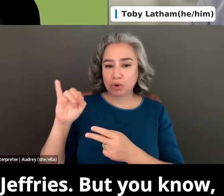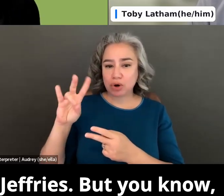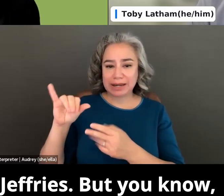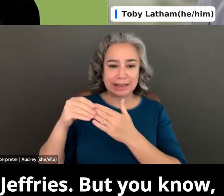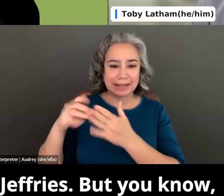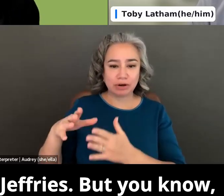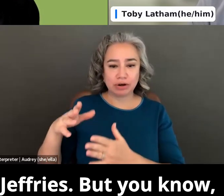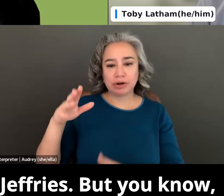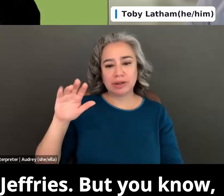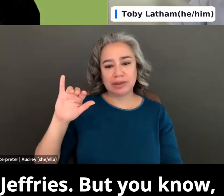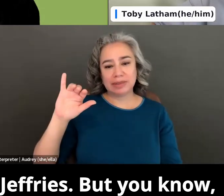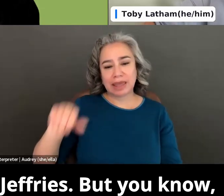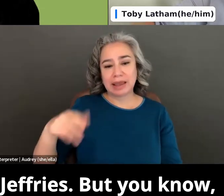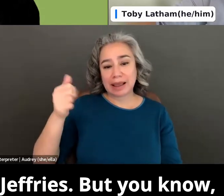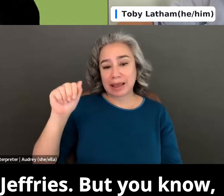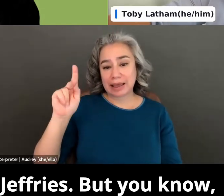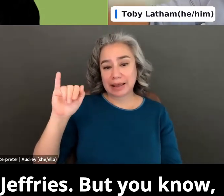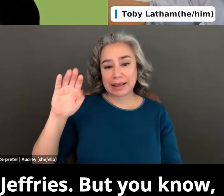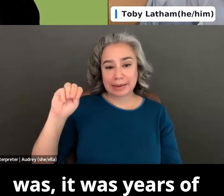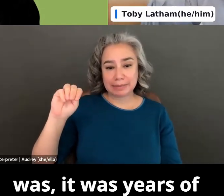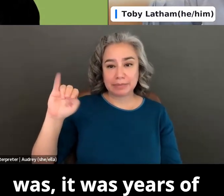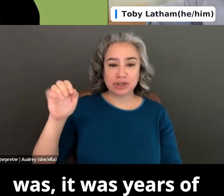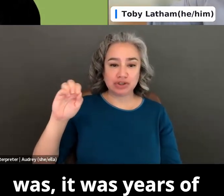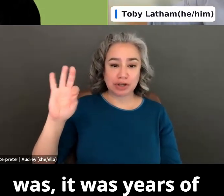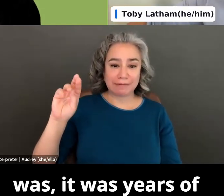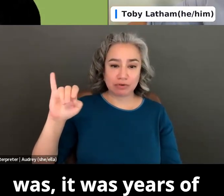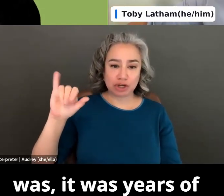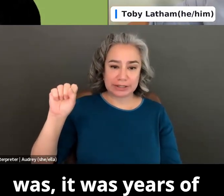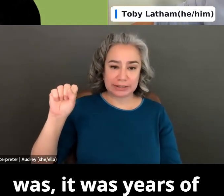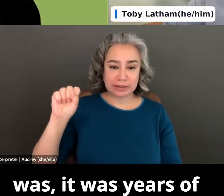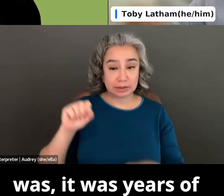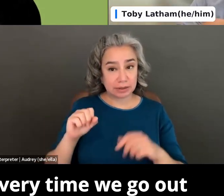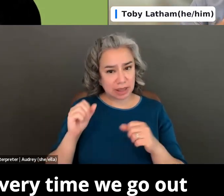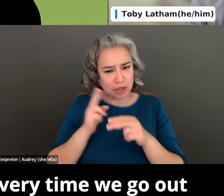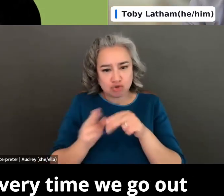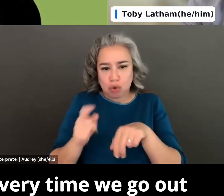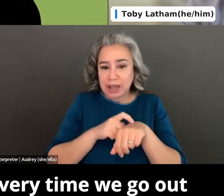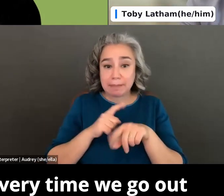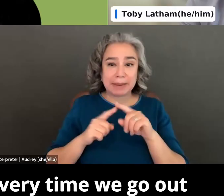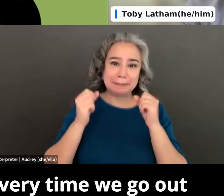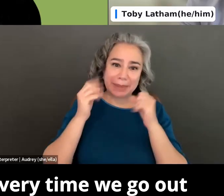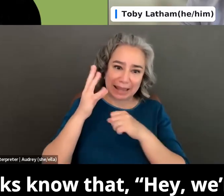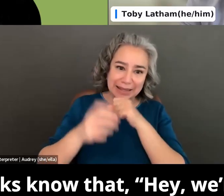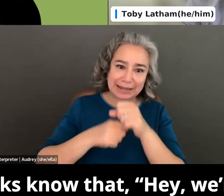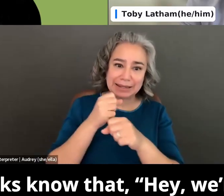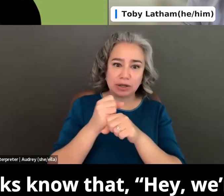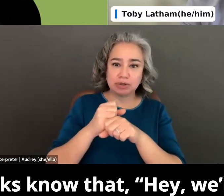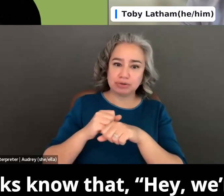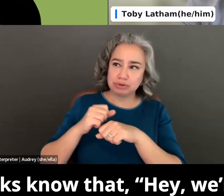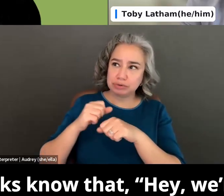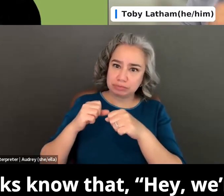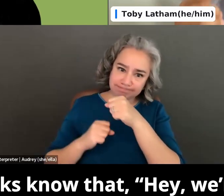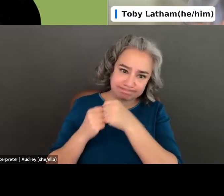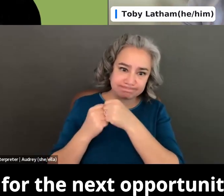Jeffries. But as short as that period was, it was years of groundwork. Every time we go out and advocate, we ensure folks know